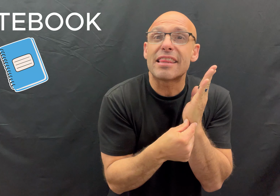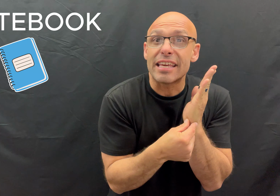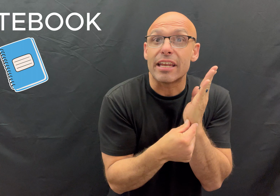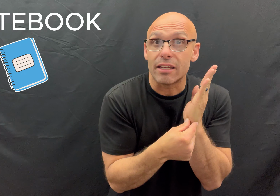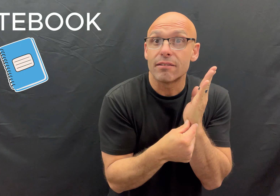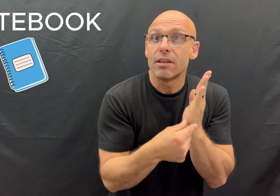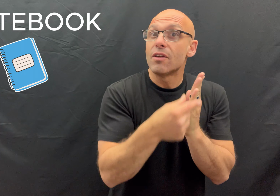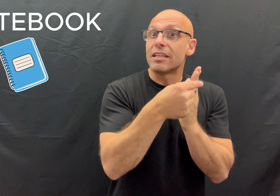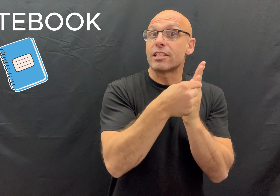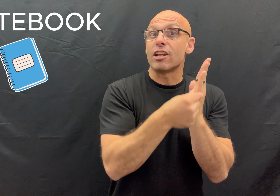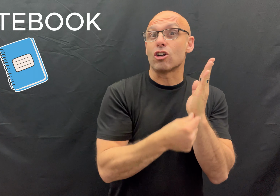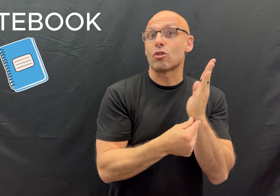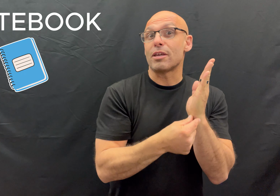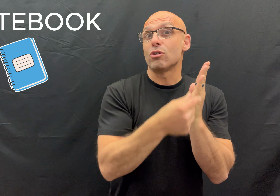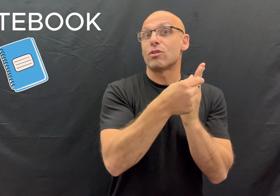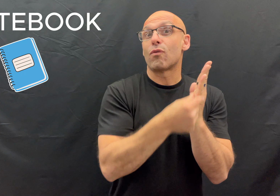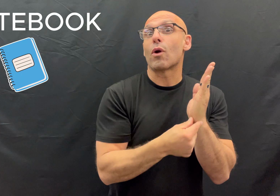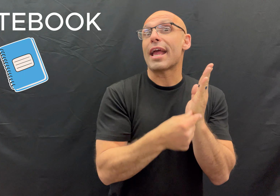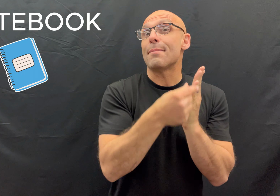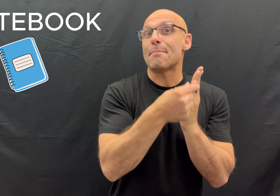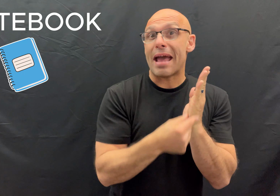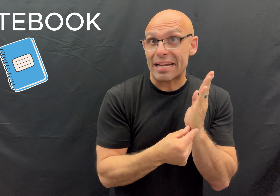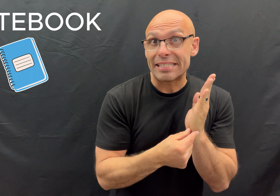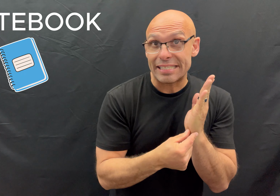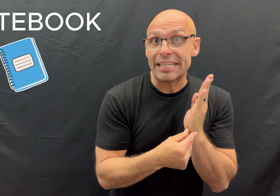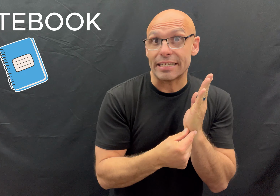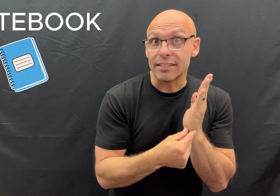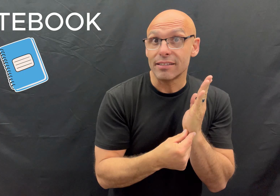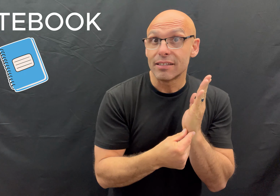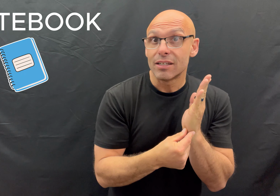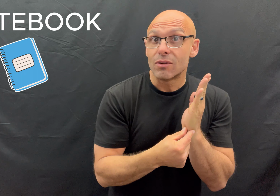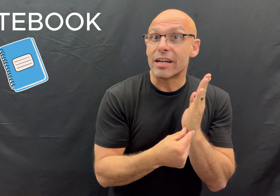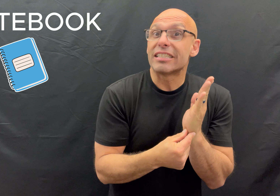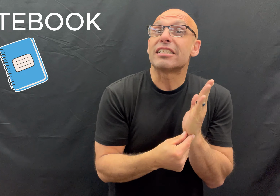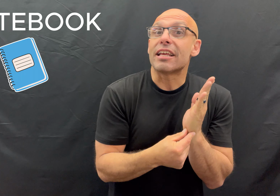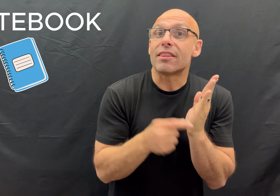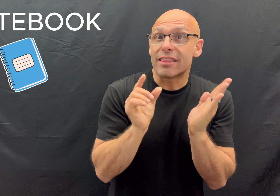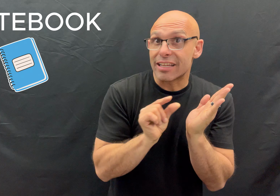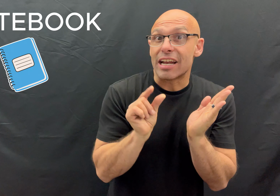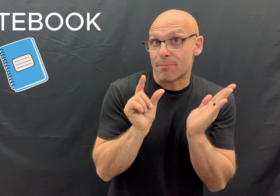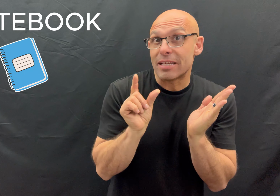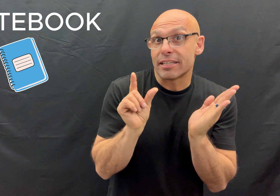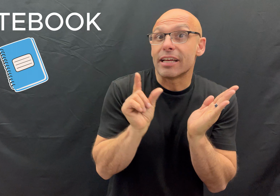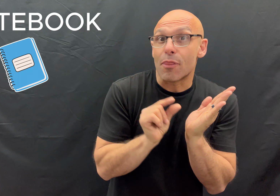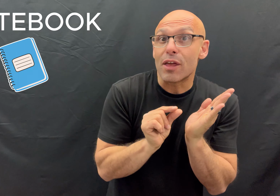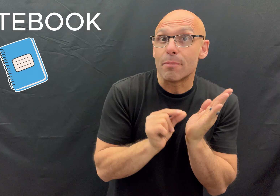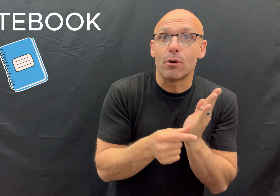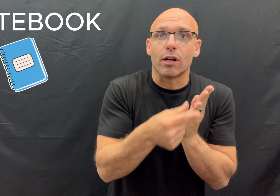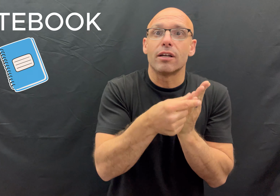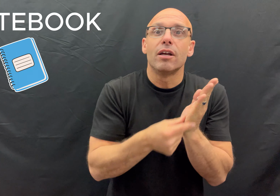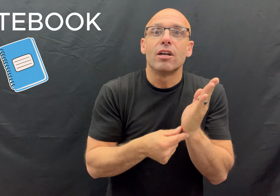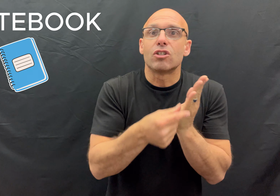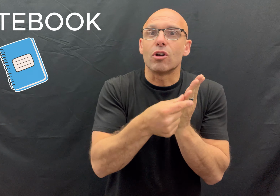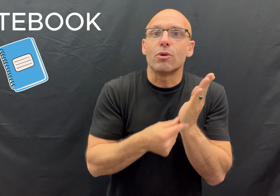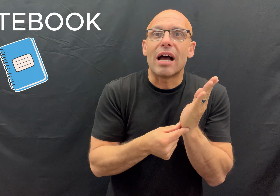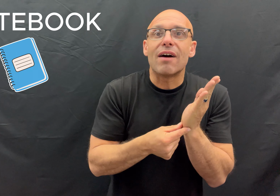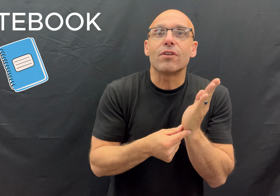thin. This can also be used for a magazine, right? Because it's kind of basically a thin book. So you have